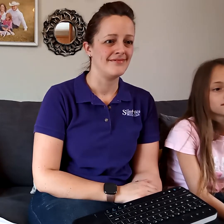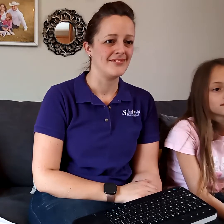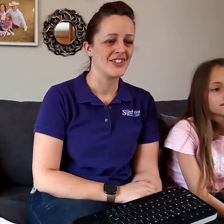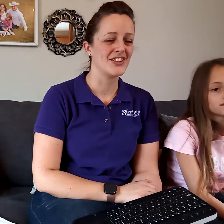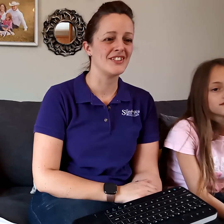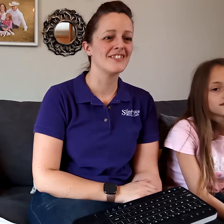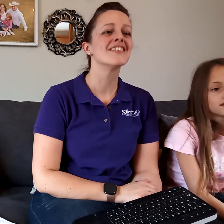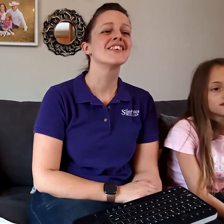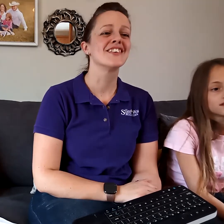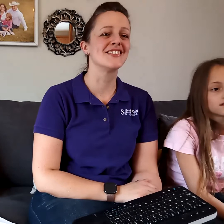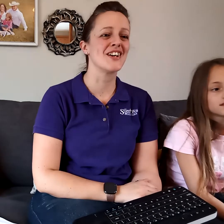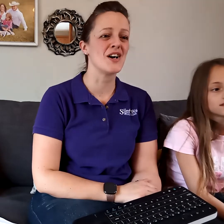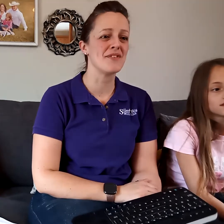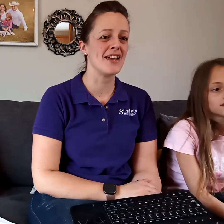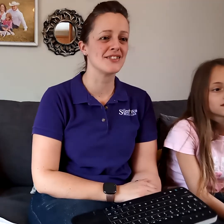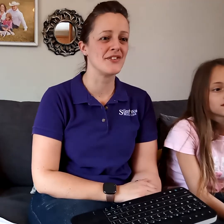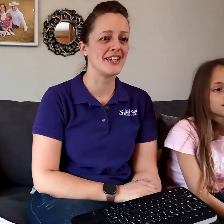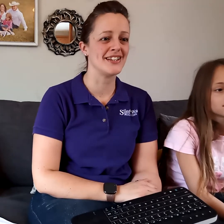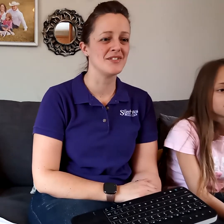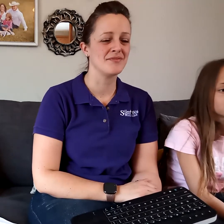Savannah. Good job. Thanks, Savannah.